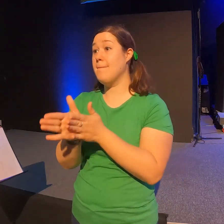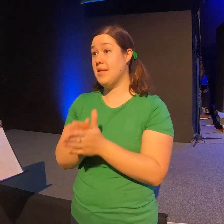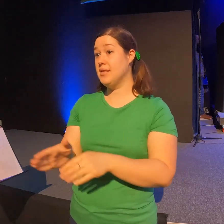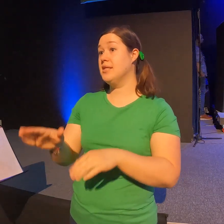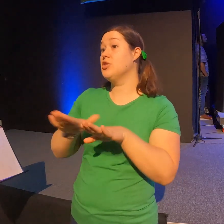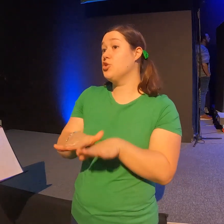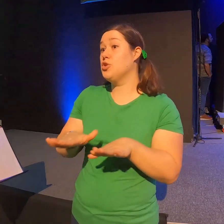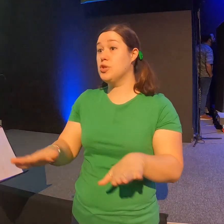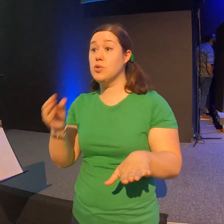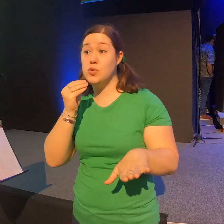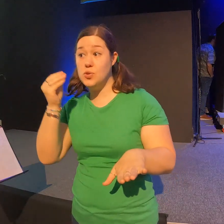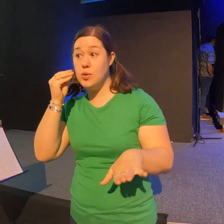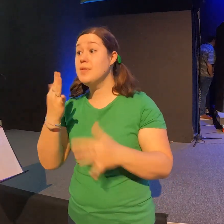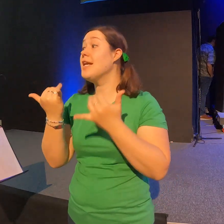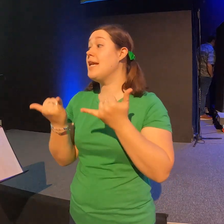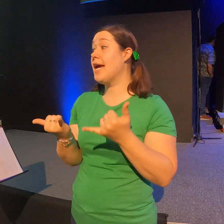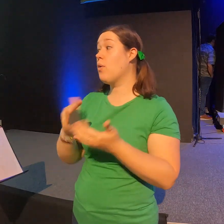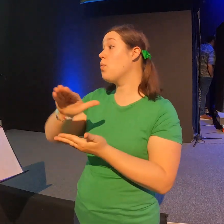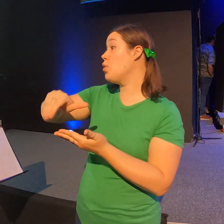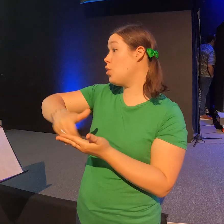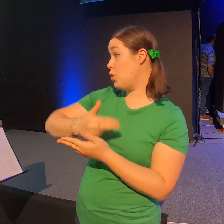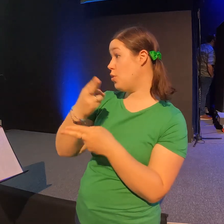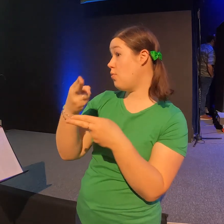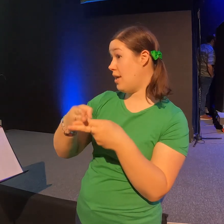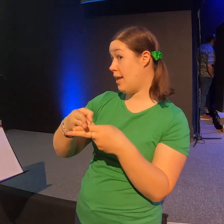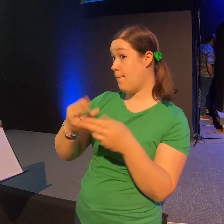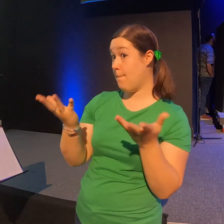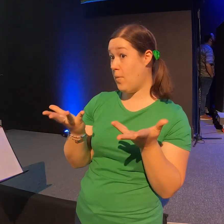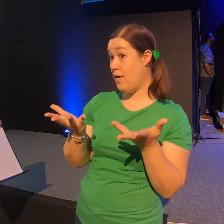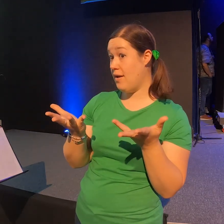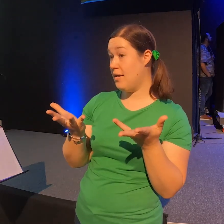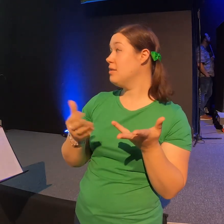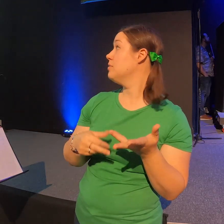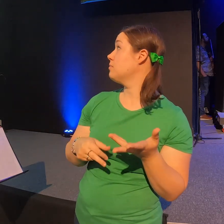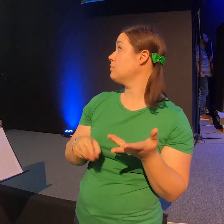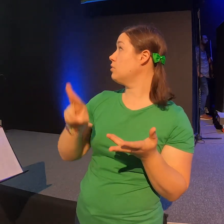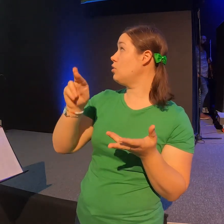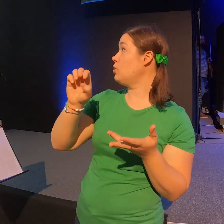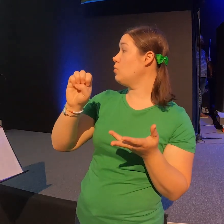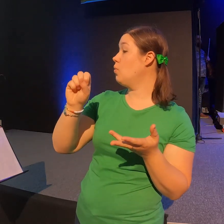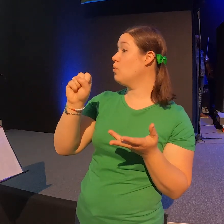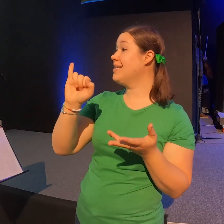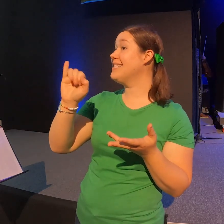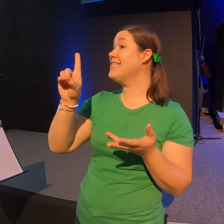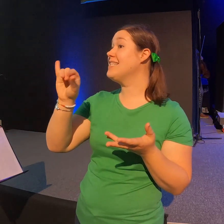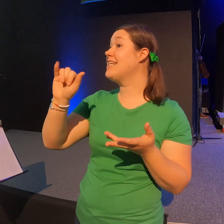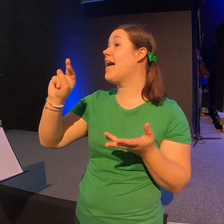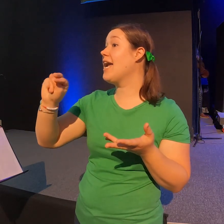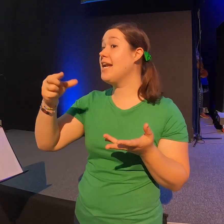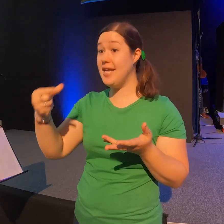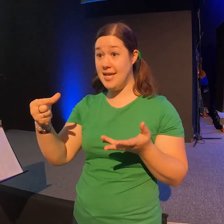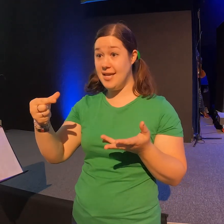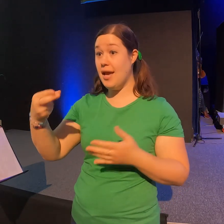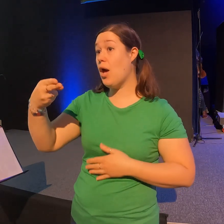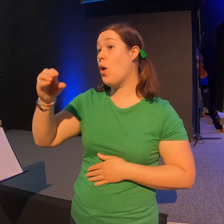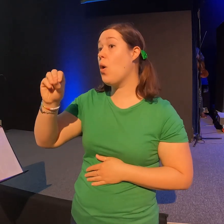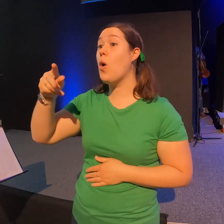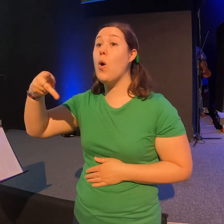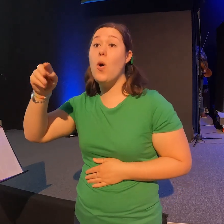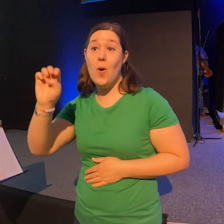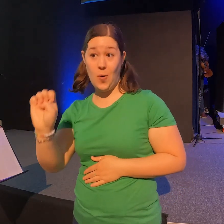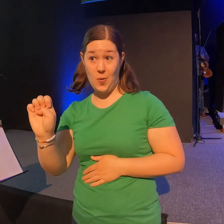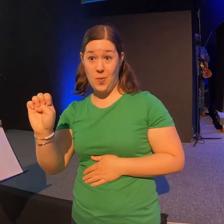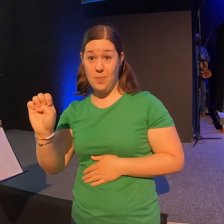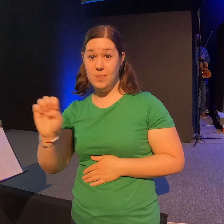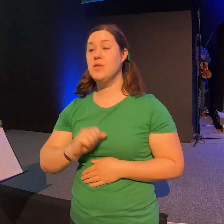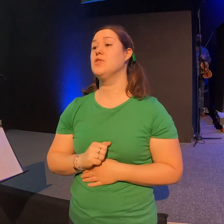Residing Hope. So I hope you will join us in living into this new name as we move forward. It has been a six-year journey,